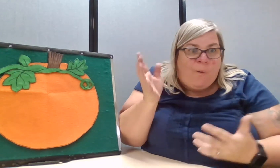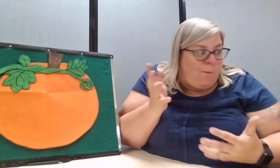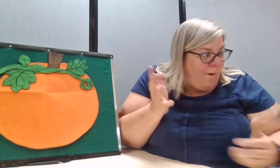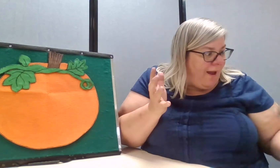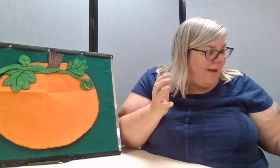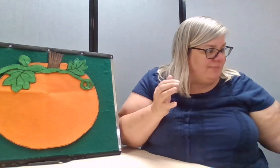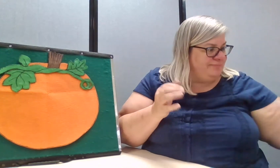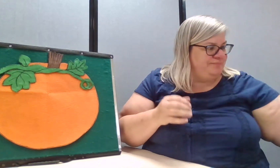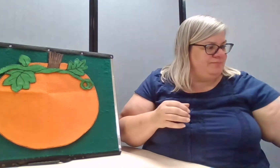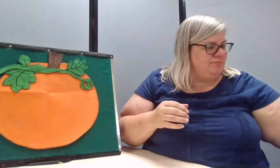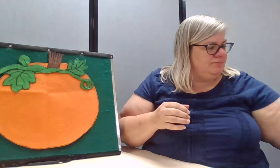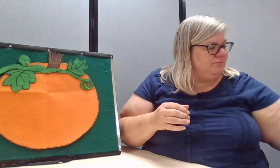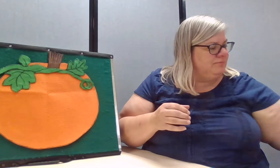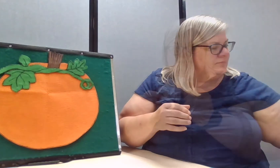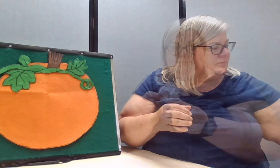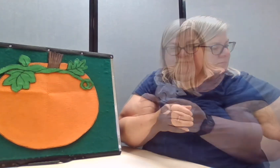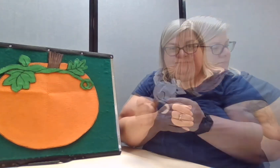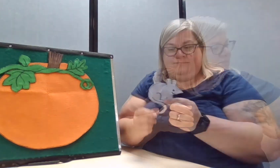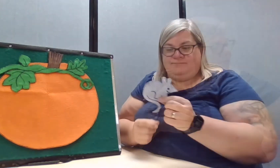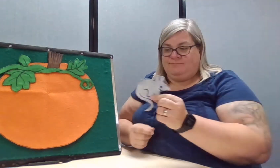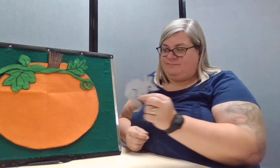and saw